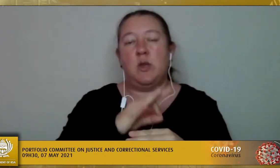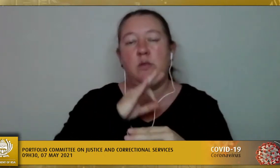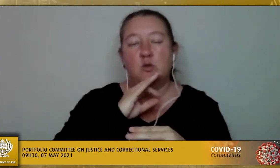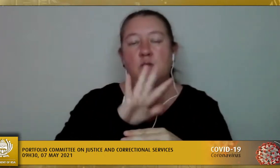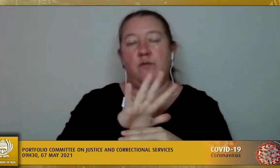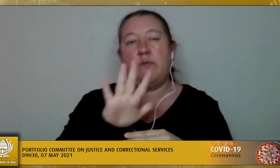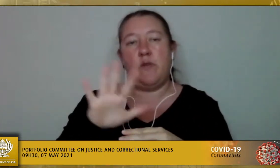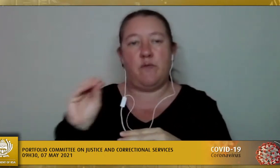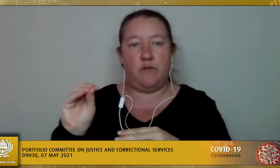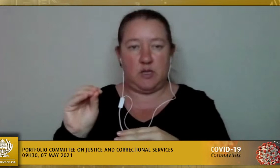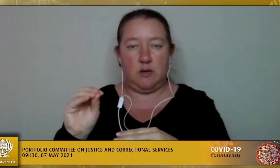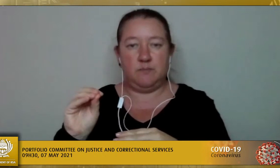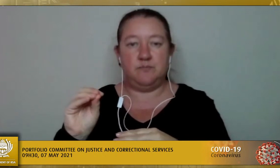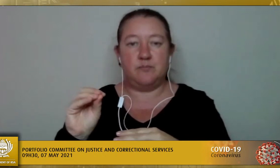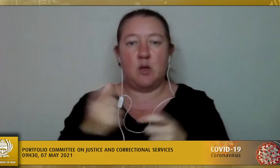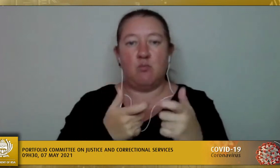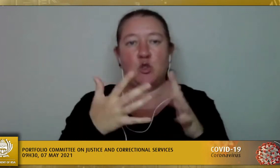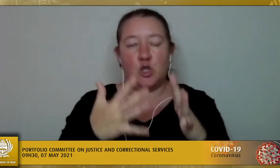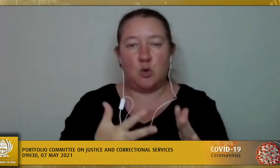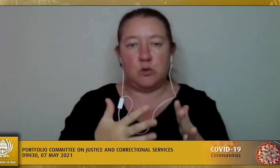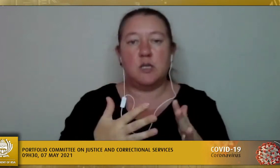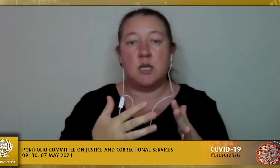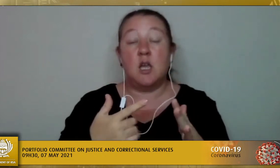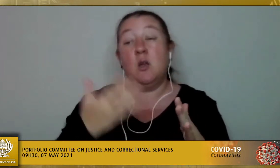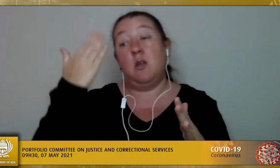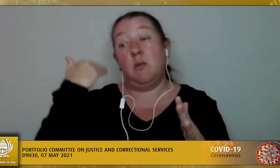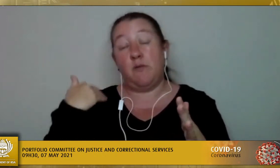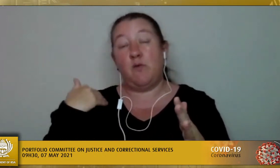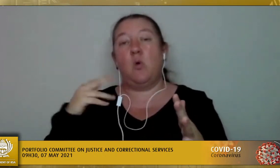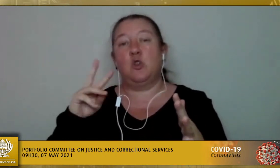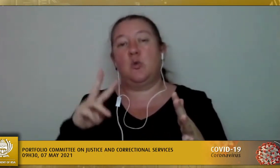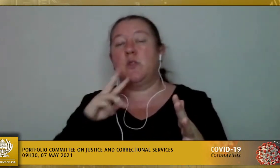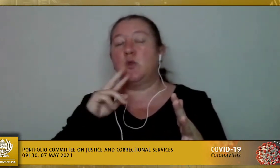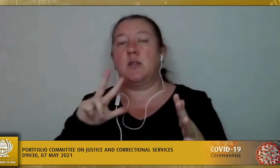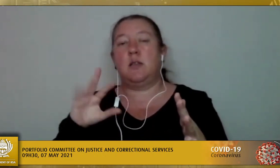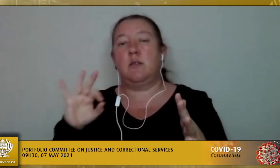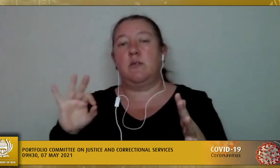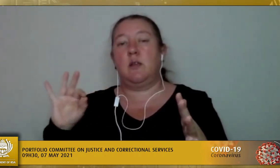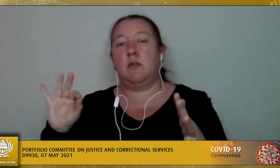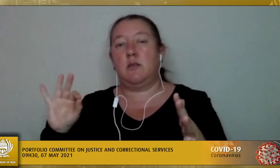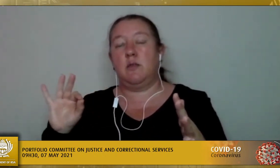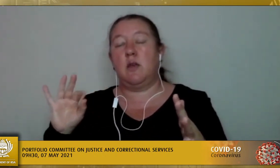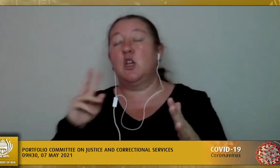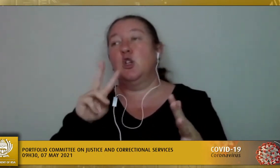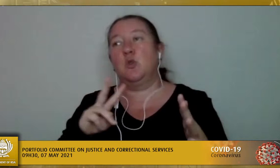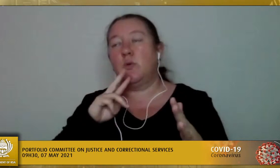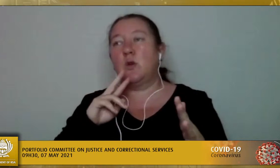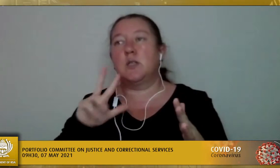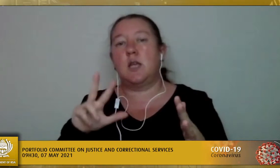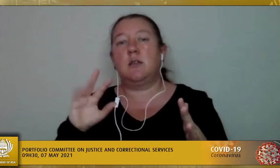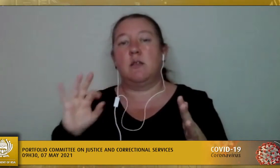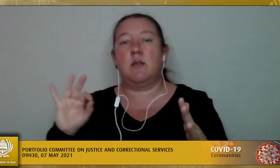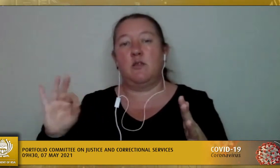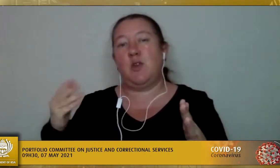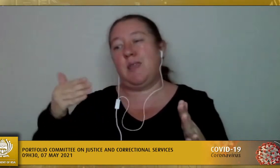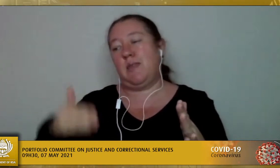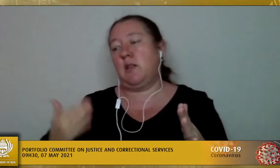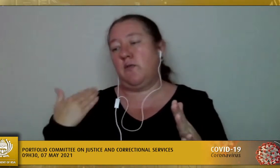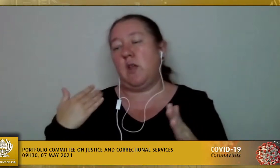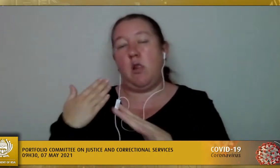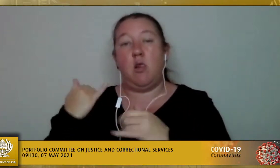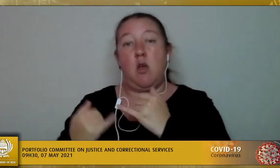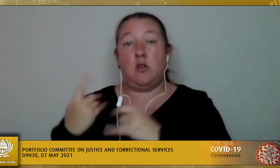550 prosecutors and we were at 2833 uh 2833 at the end of the last